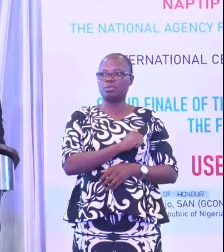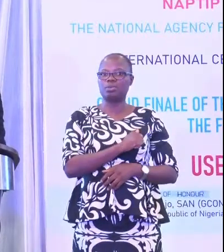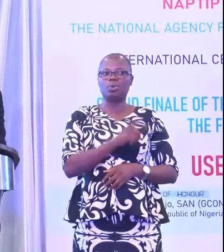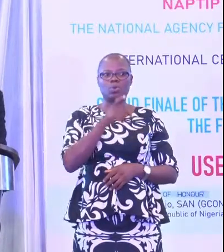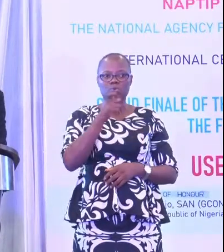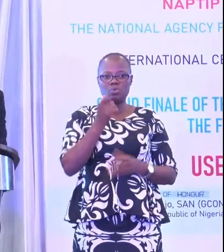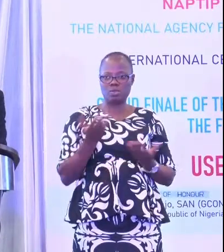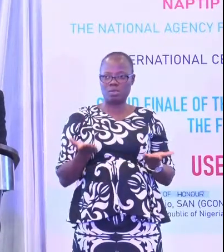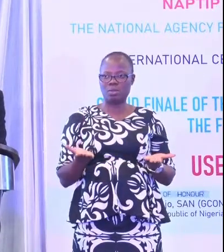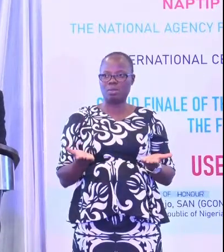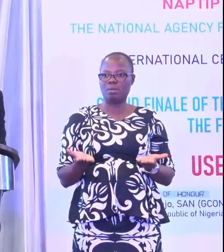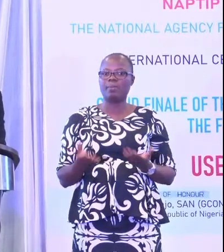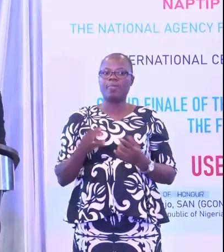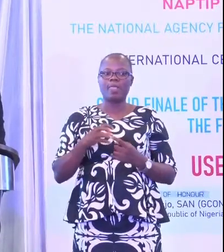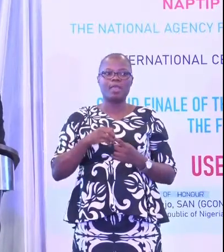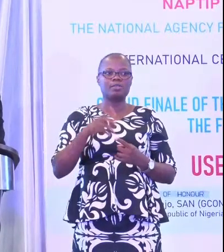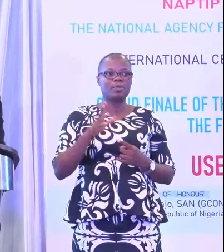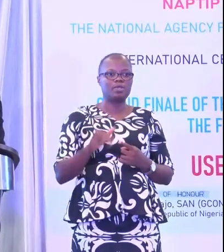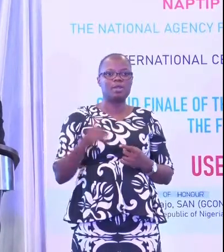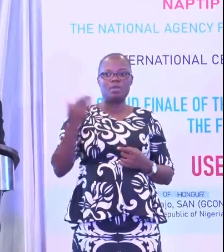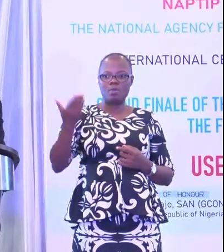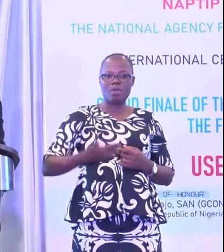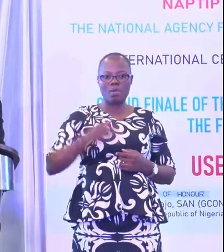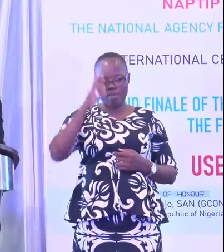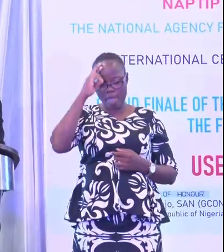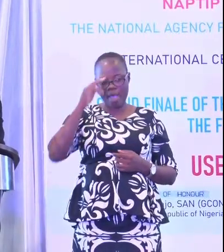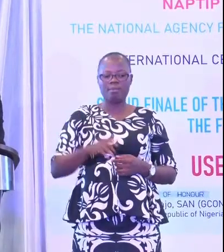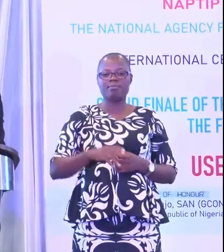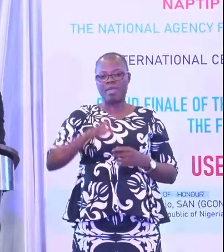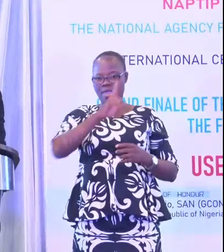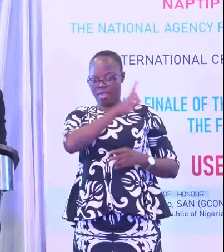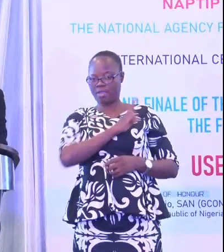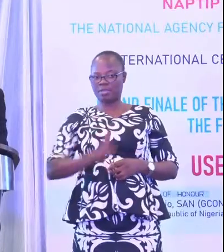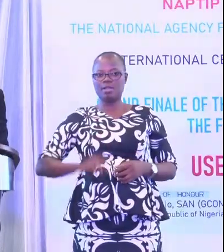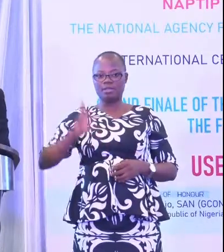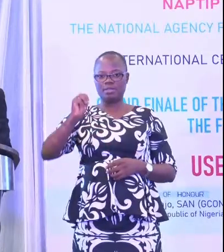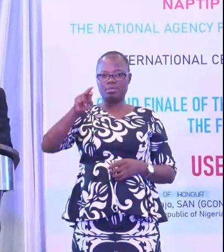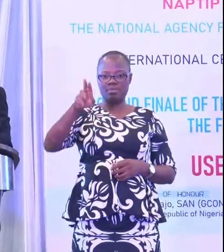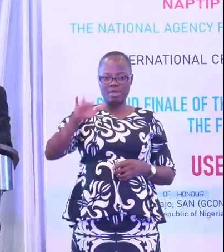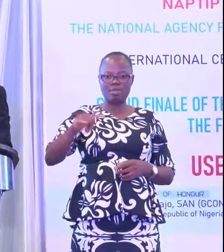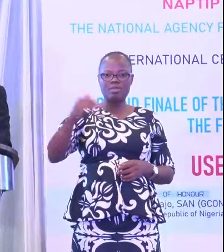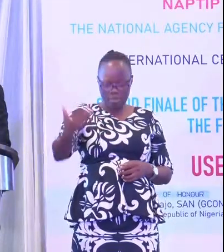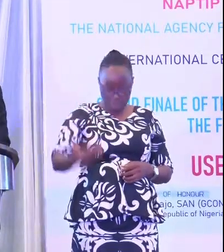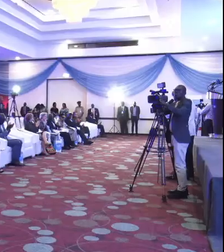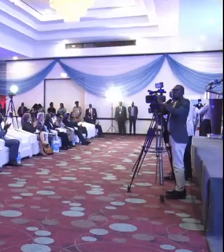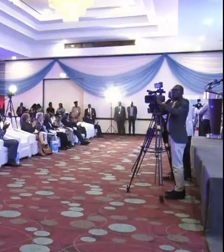here. Especially welcome Her Excellency Mary Lionel Beth. You're welcome.